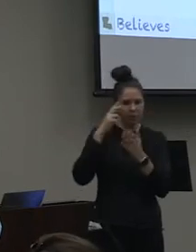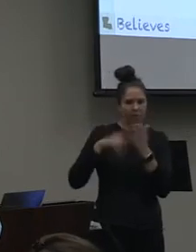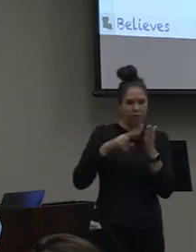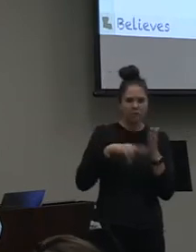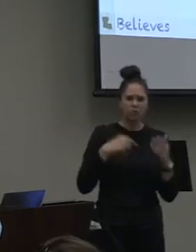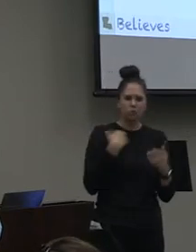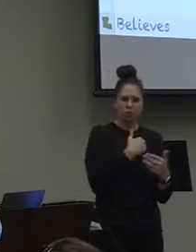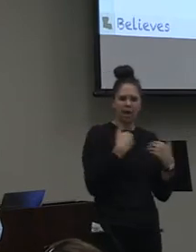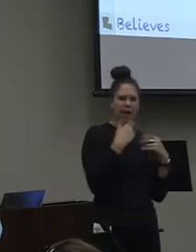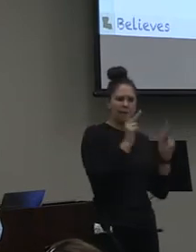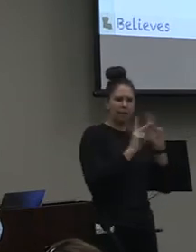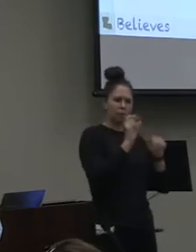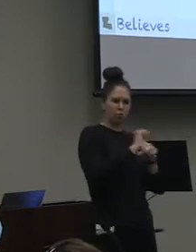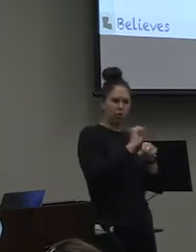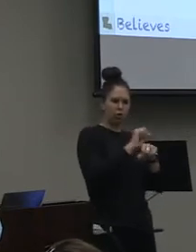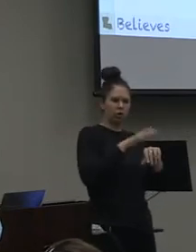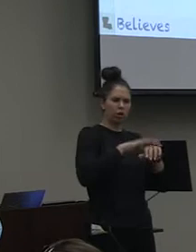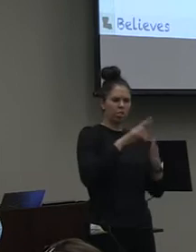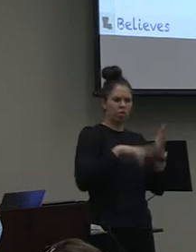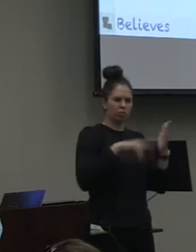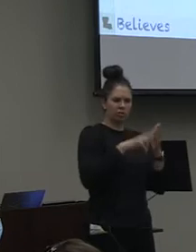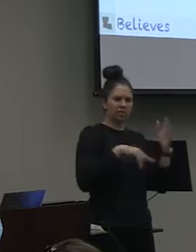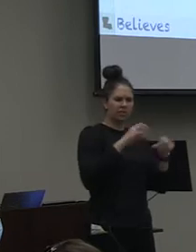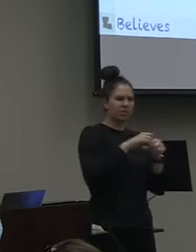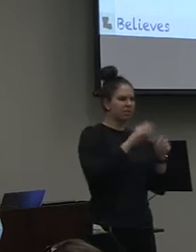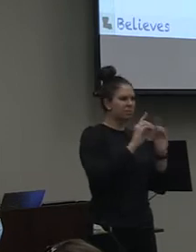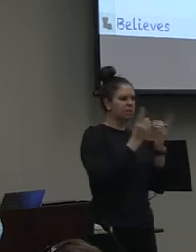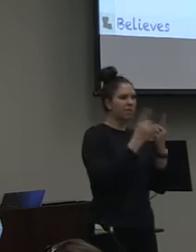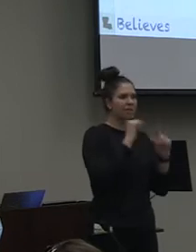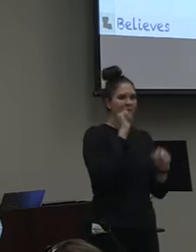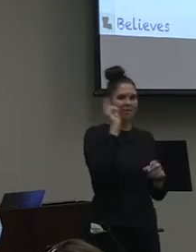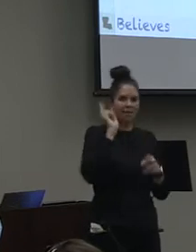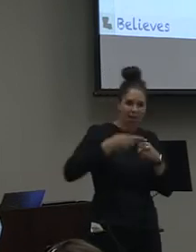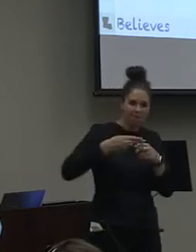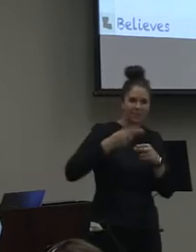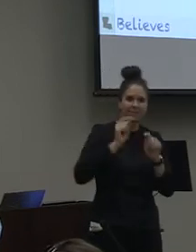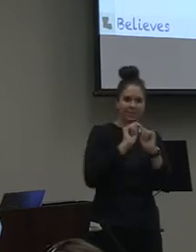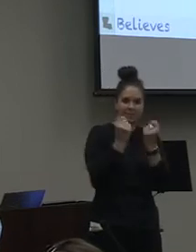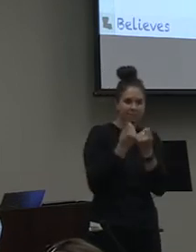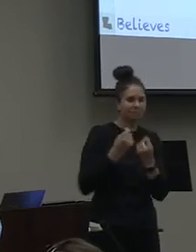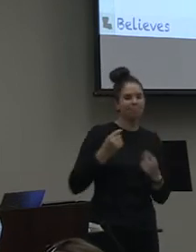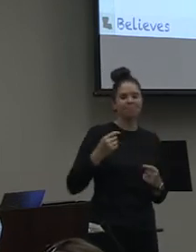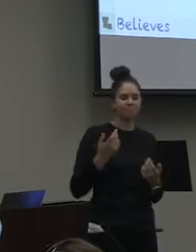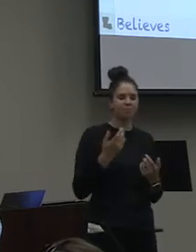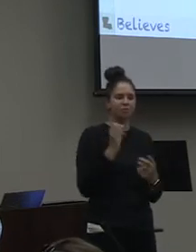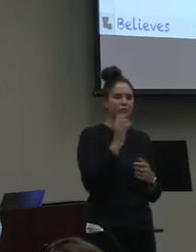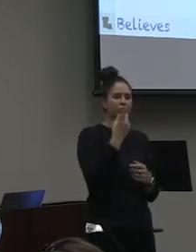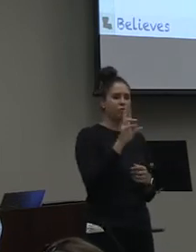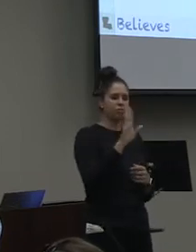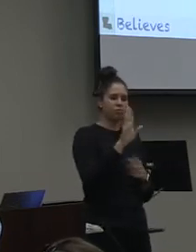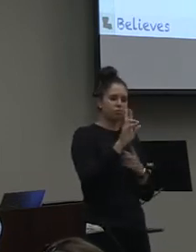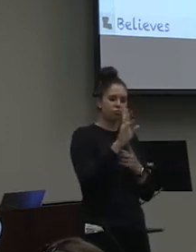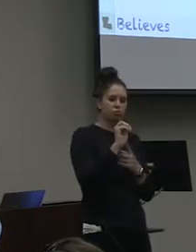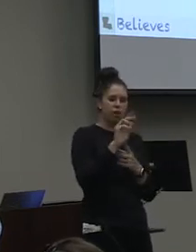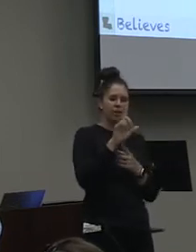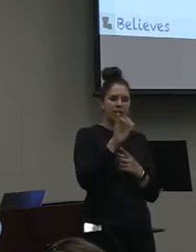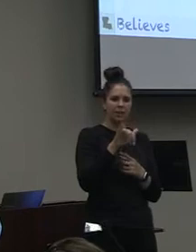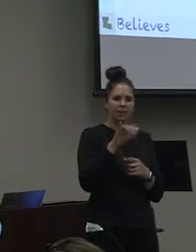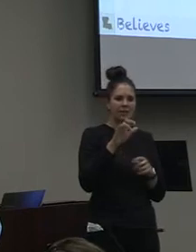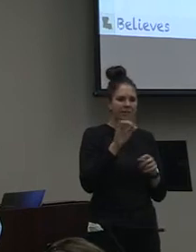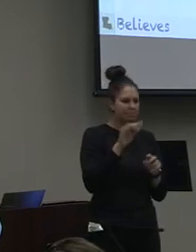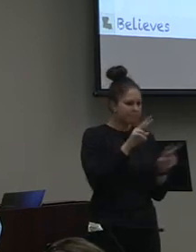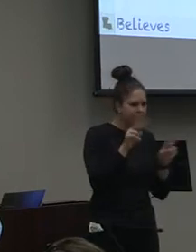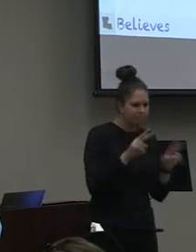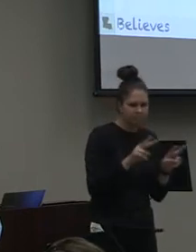folks working on literacy across the department, but not a named team. And so Dr. Brumley looked across